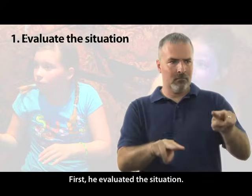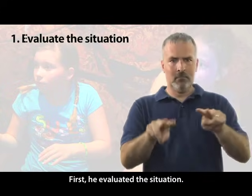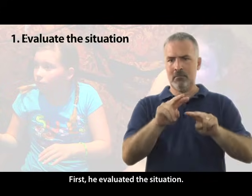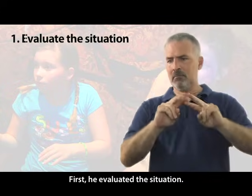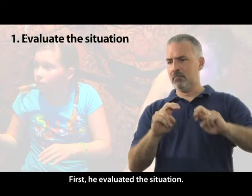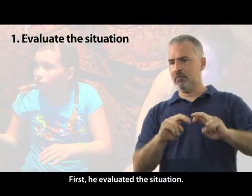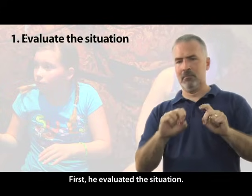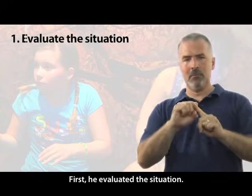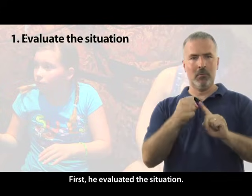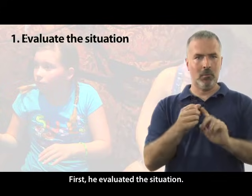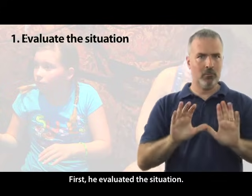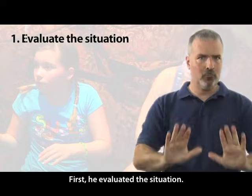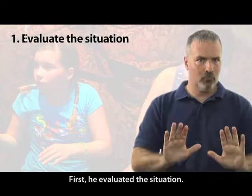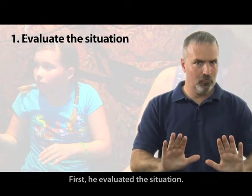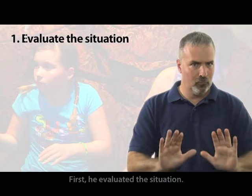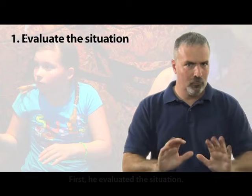First, he evaluated the situation.